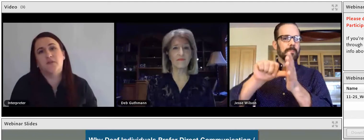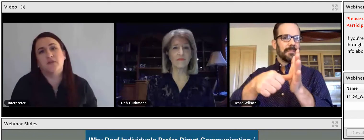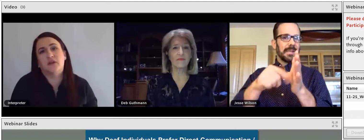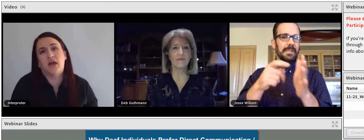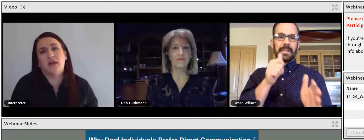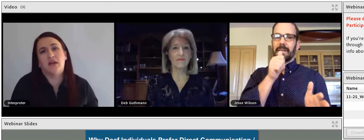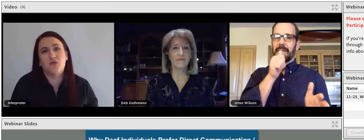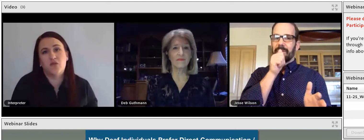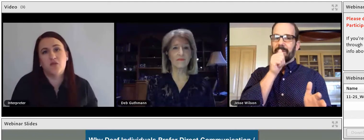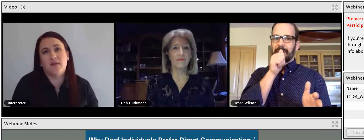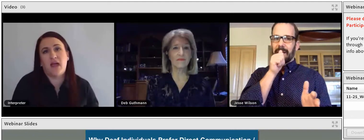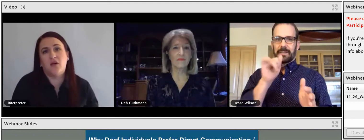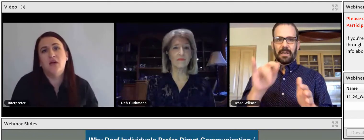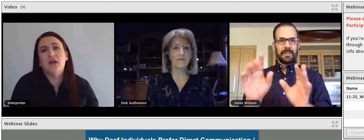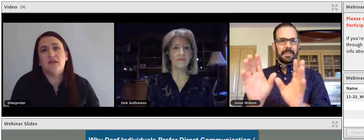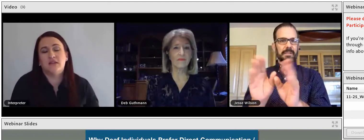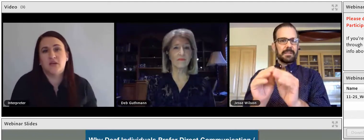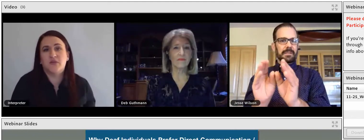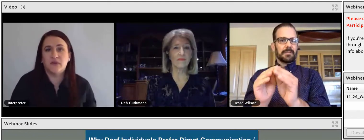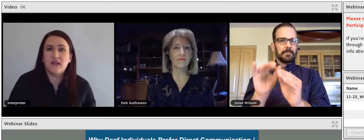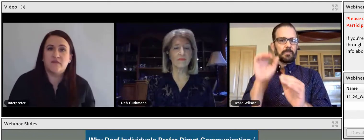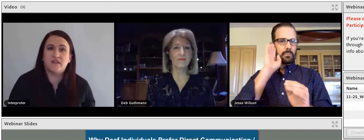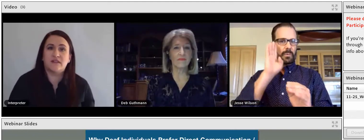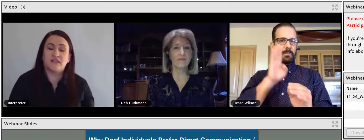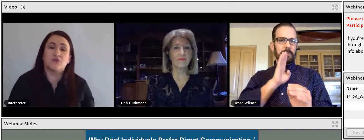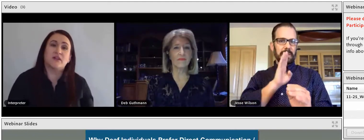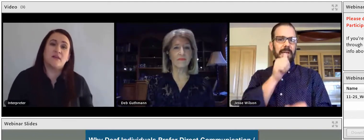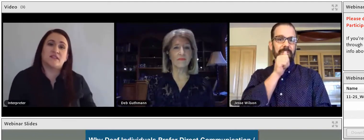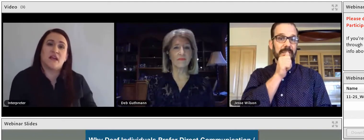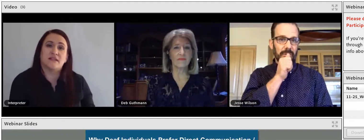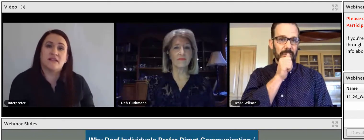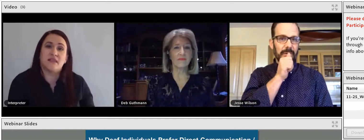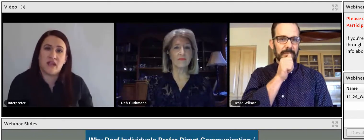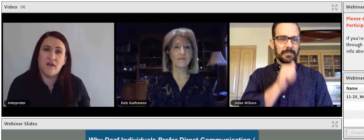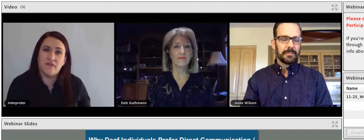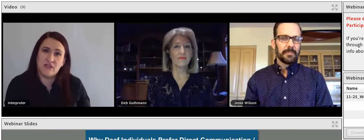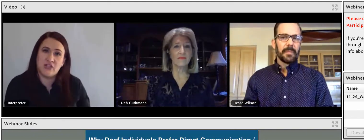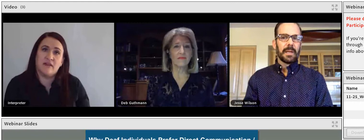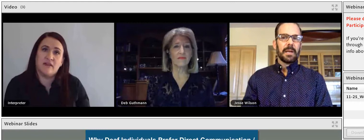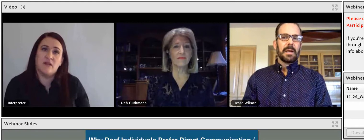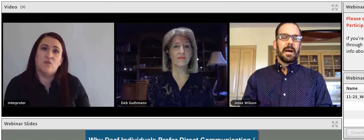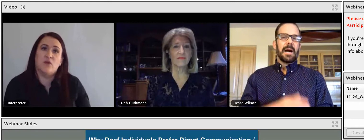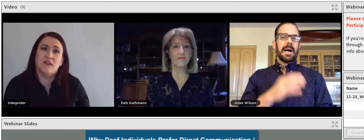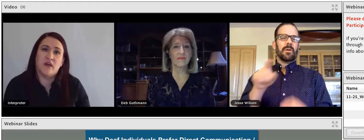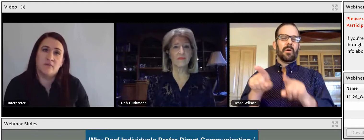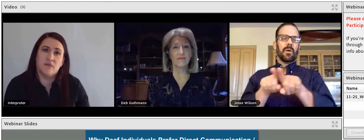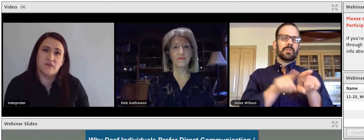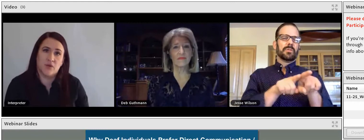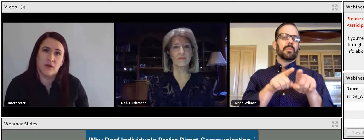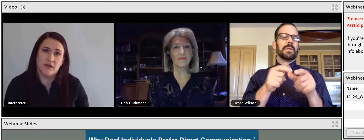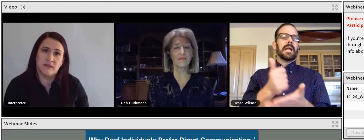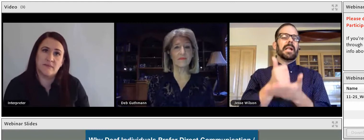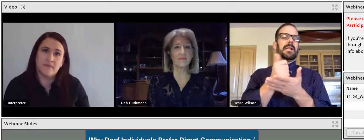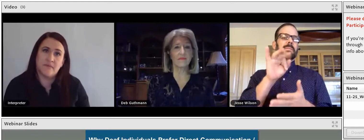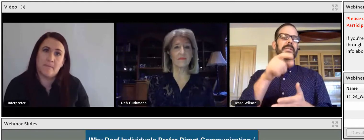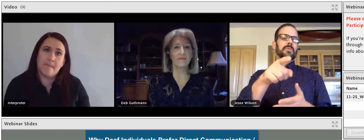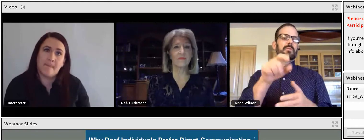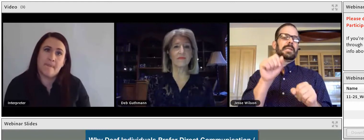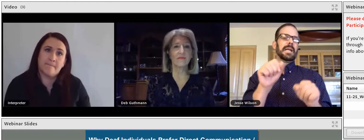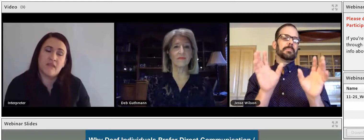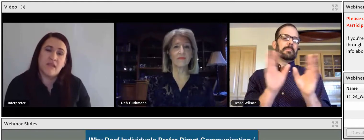very helpful if you allow the interpreter to really emphasize that confidentiality will be of utmost